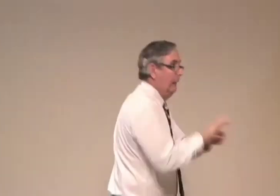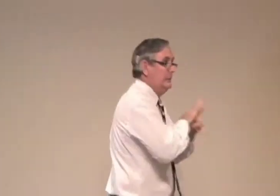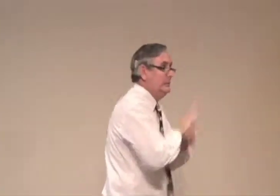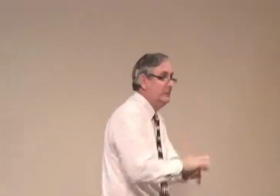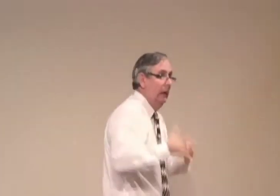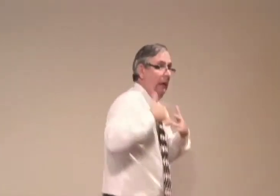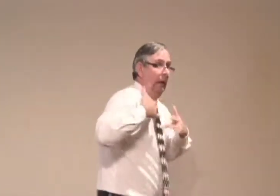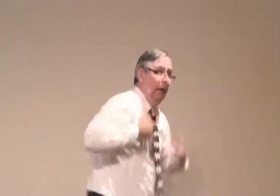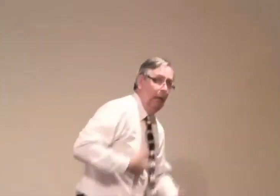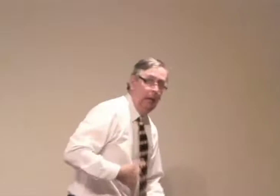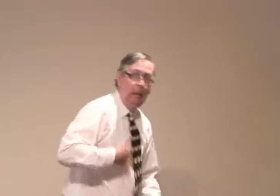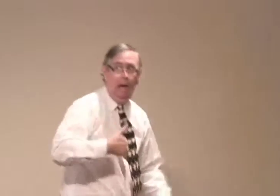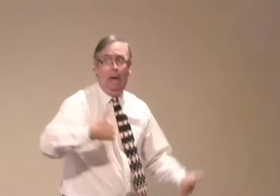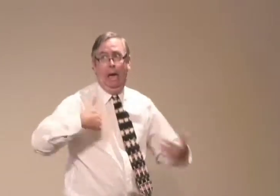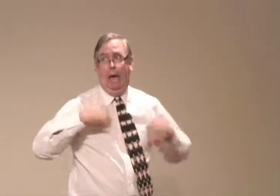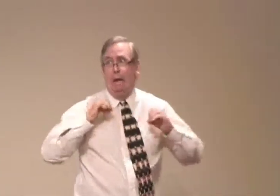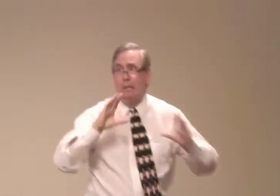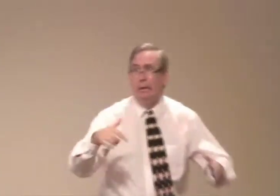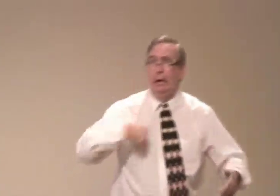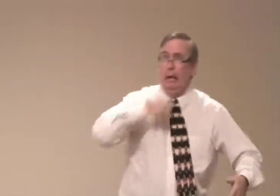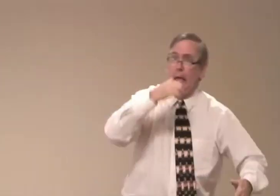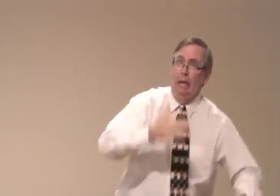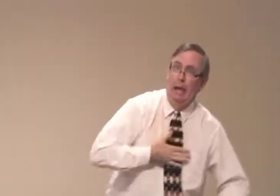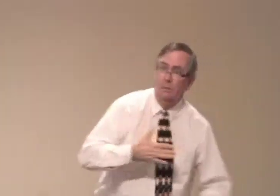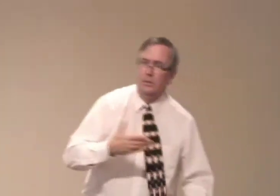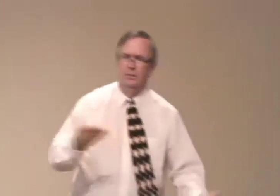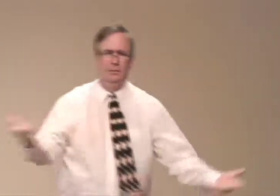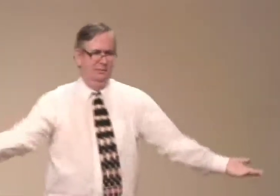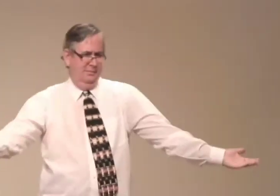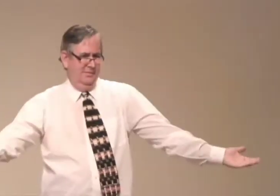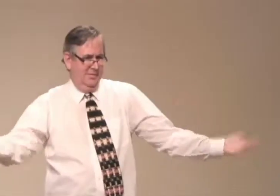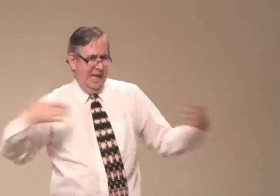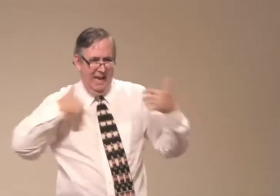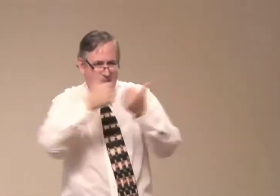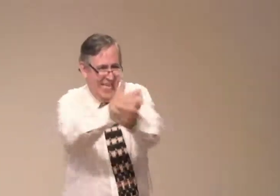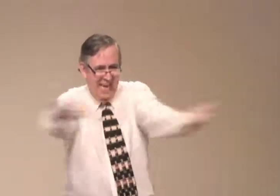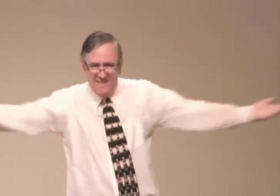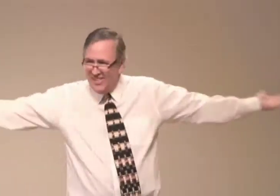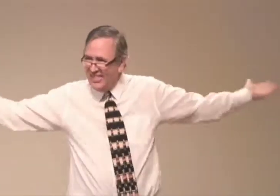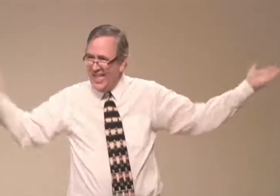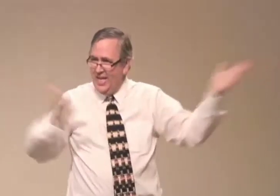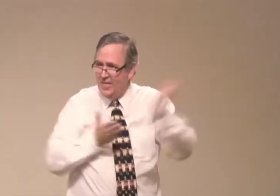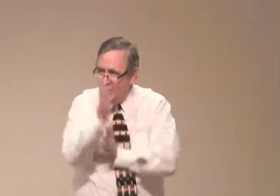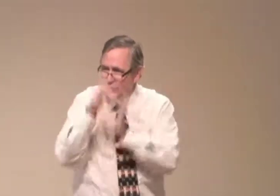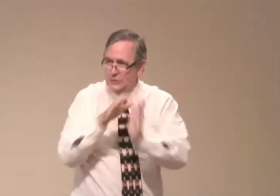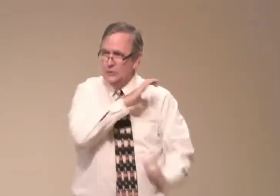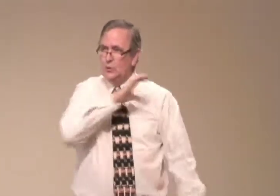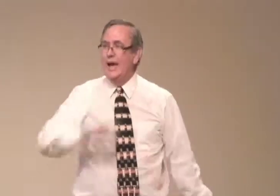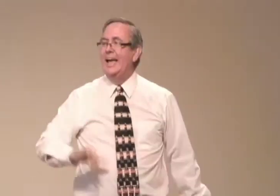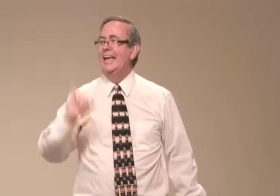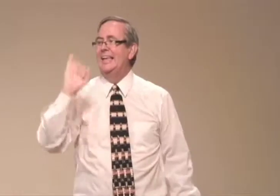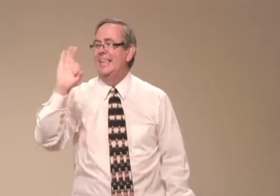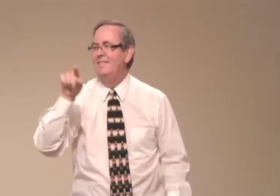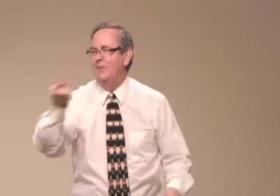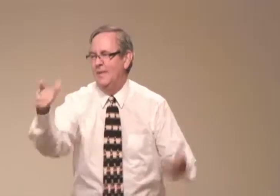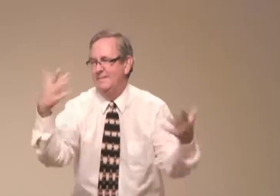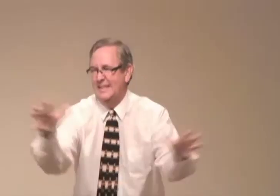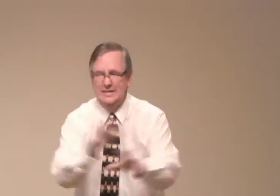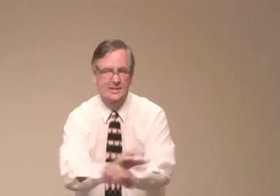you don't have to be worried and stressed and discouraged and unhappy you can have everything in Jesus